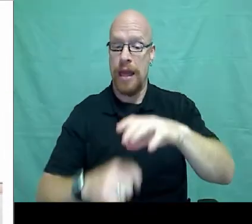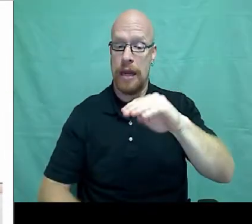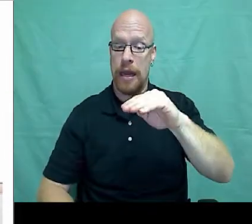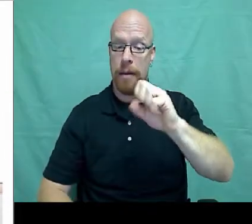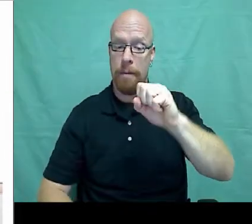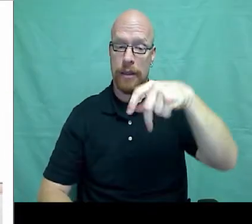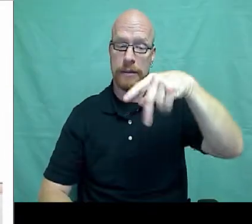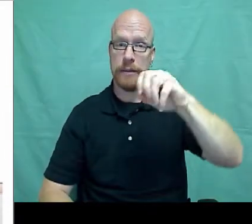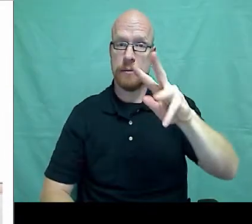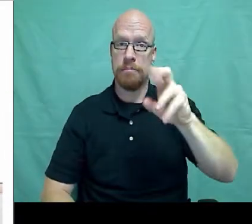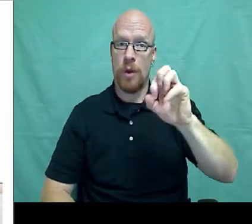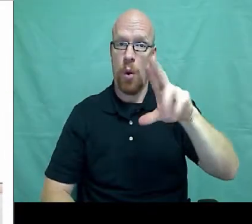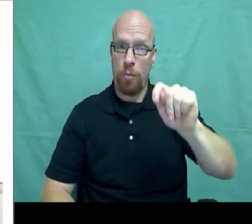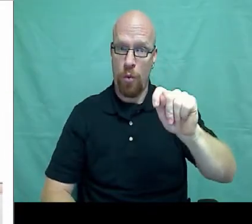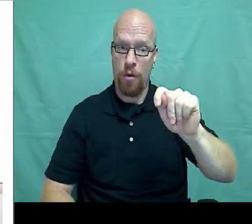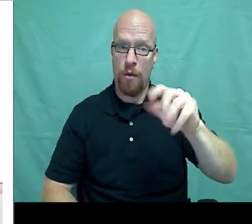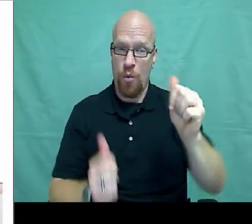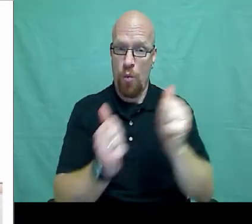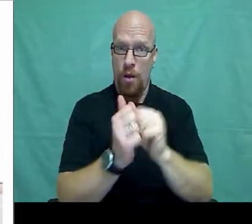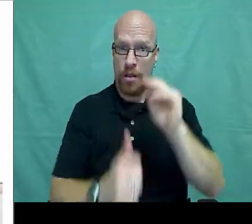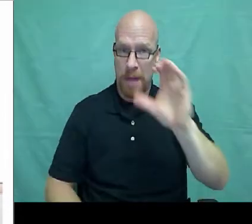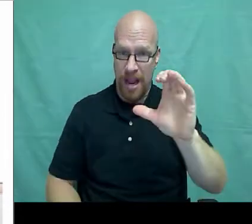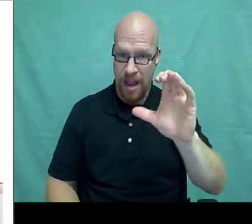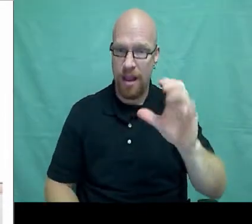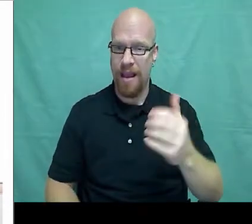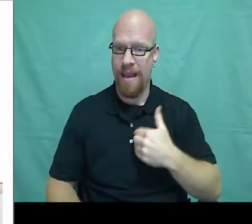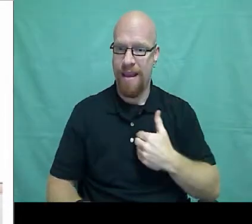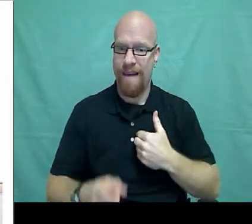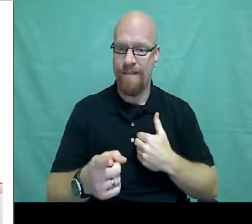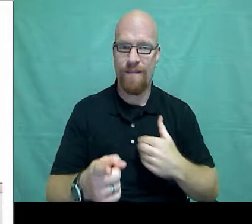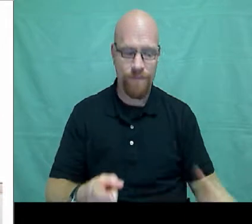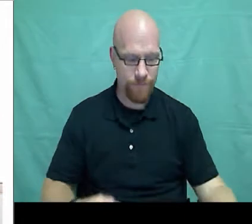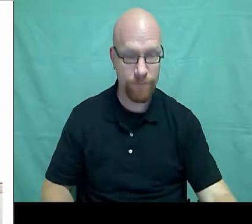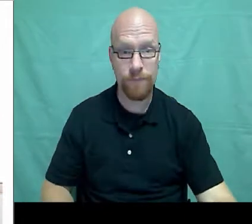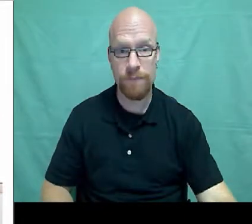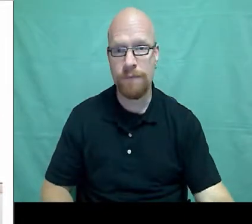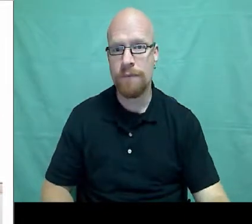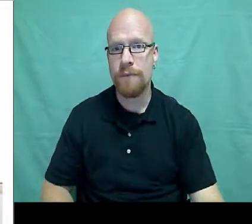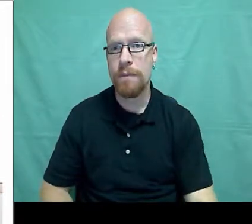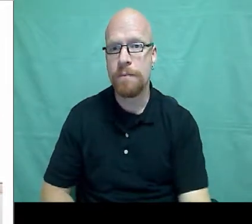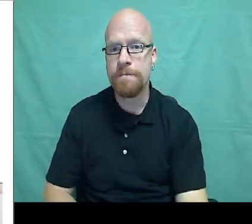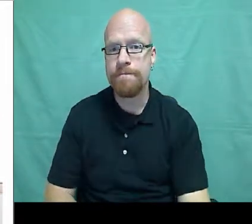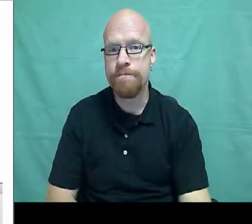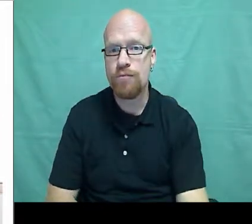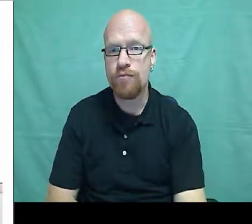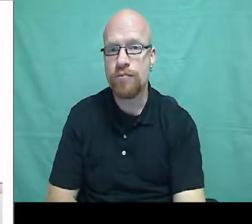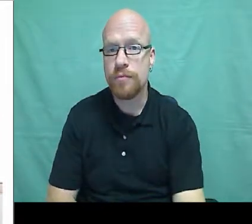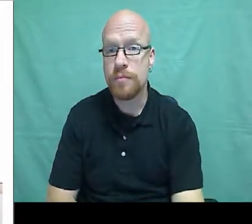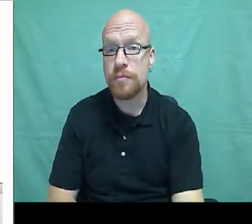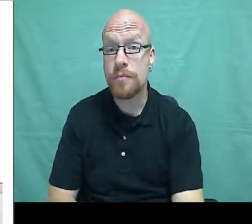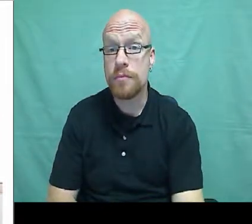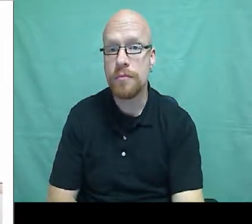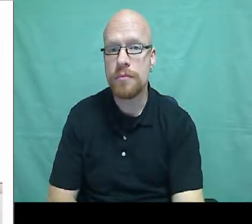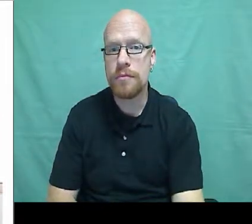comfortable with. Within Microsoft PowerPoint on the Mac, this is how it looks.